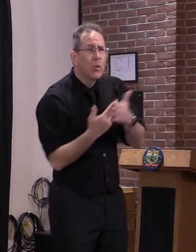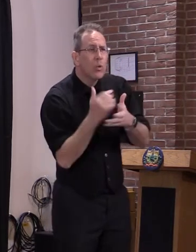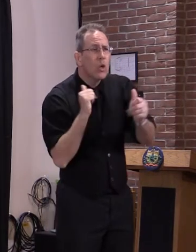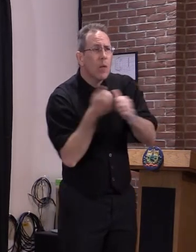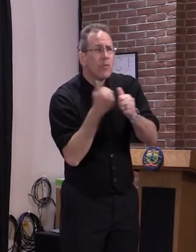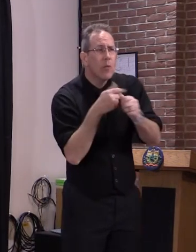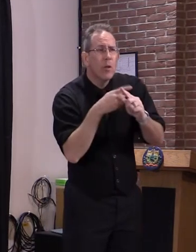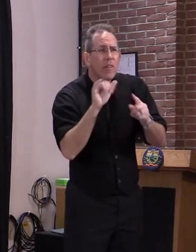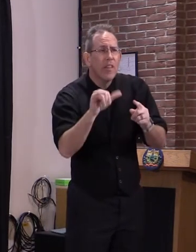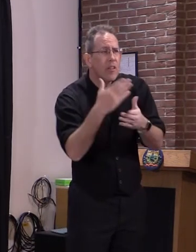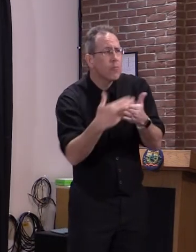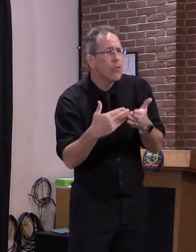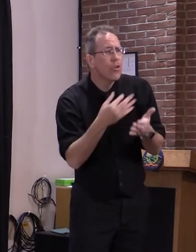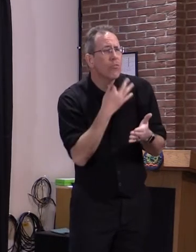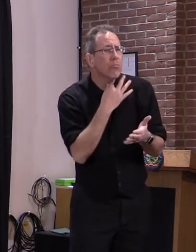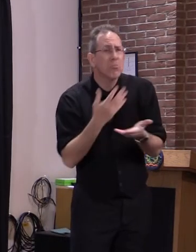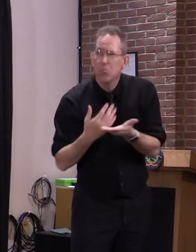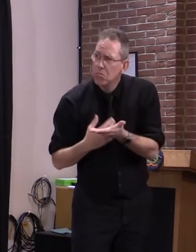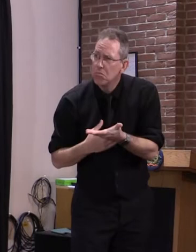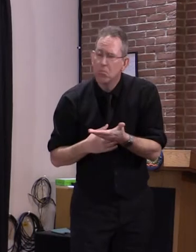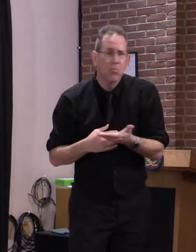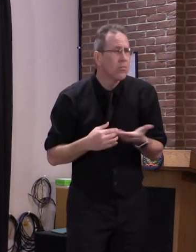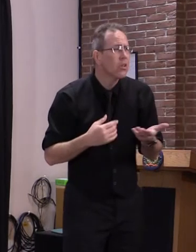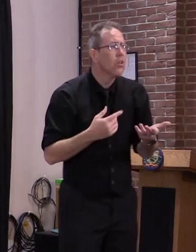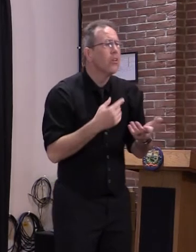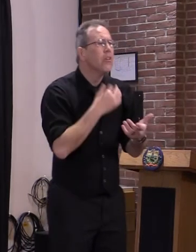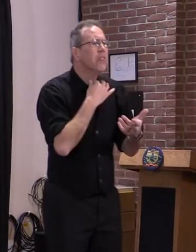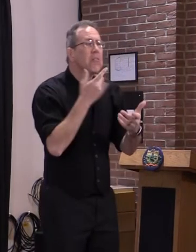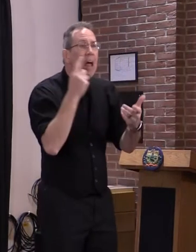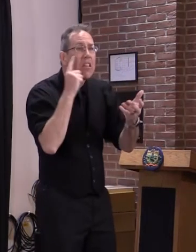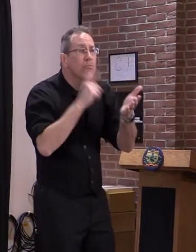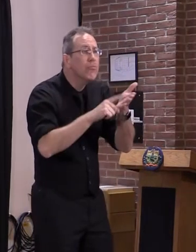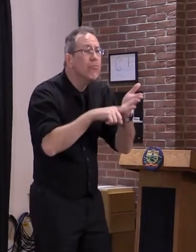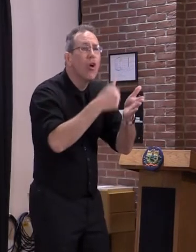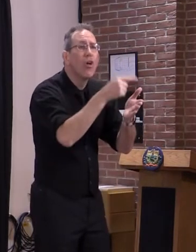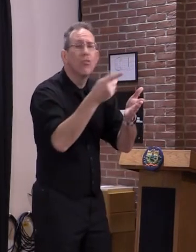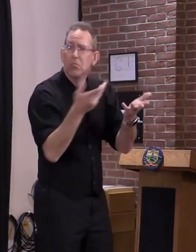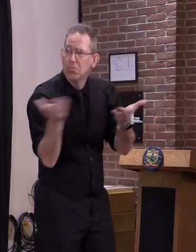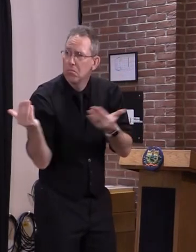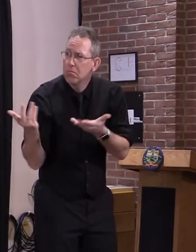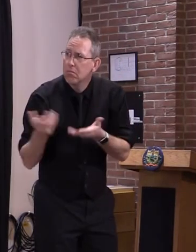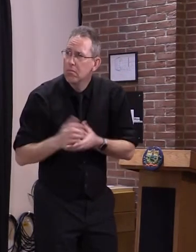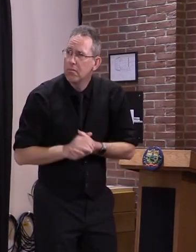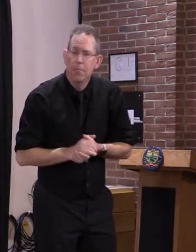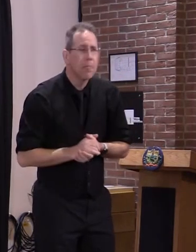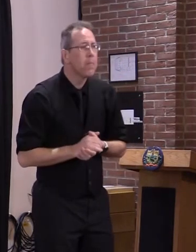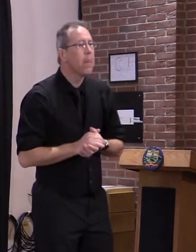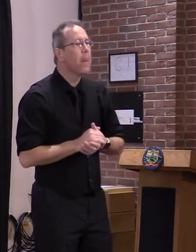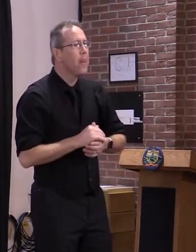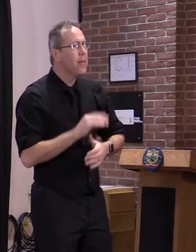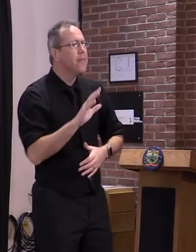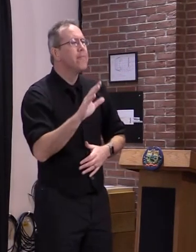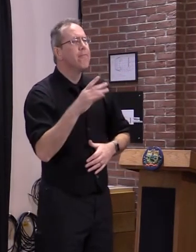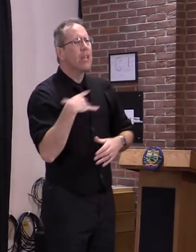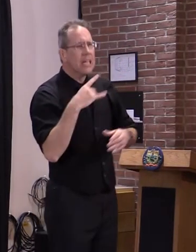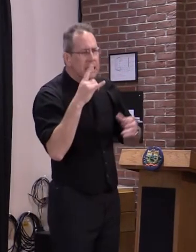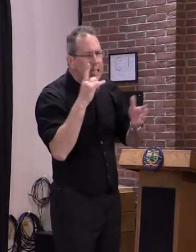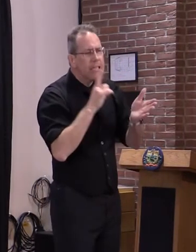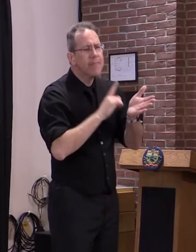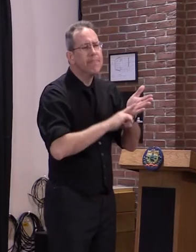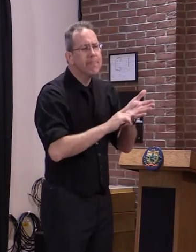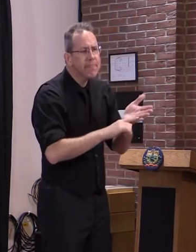anything happened on that so far? Are you still in the exploring phase? Yeah, it's still a work in progress. I don't know if